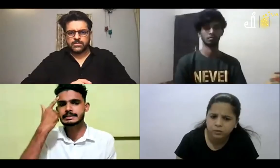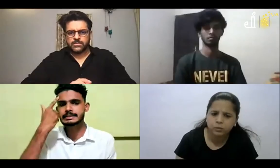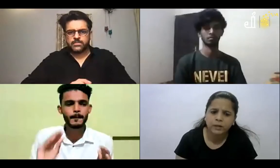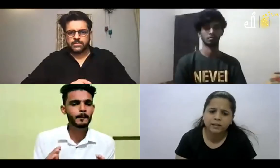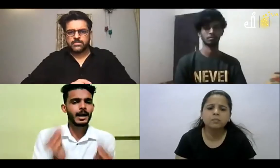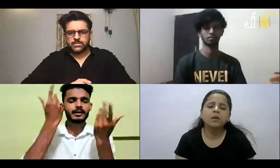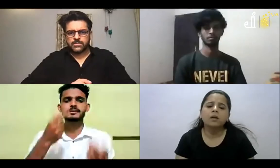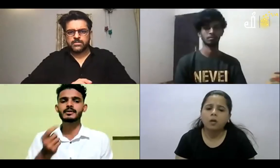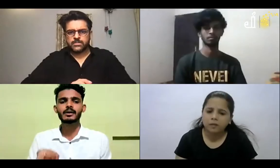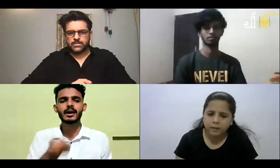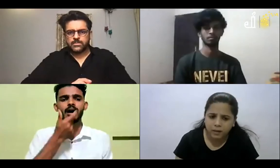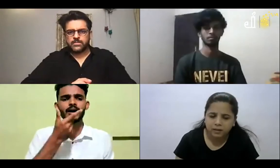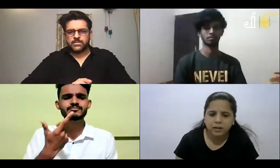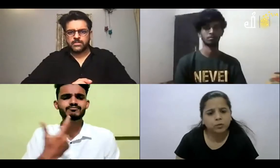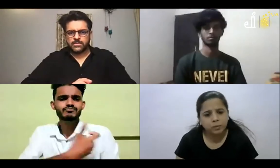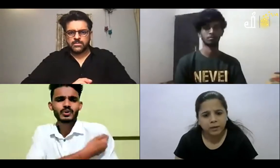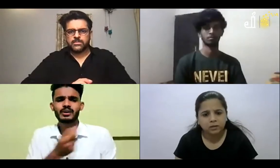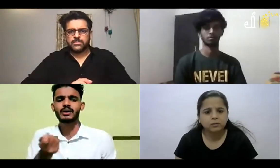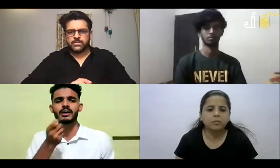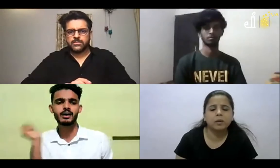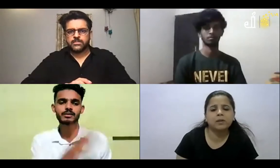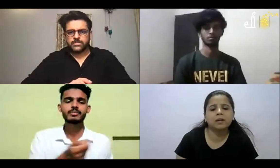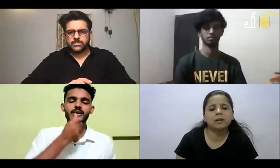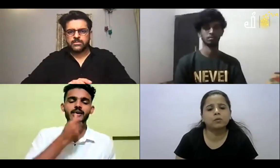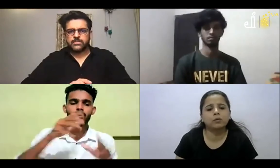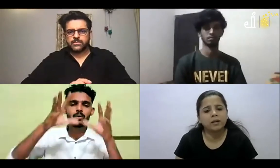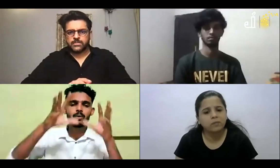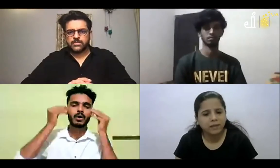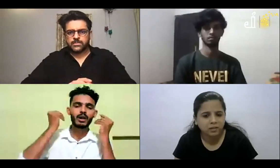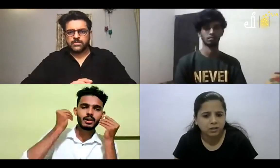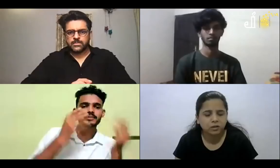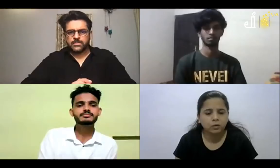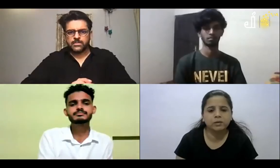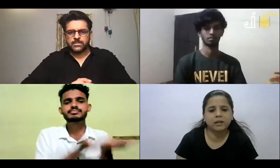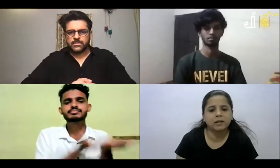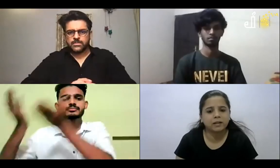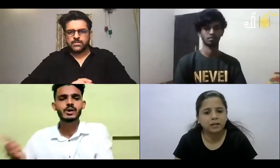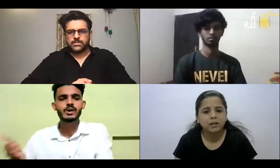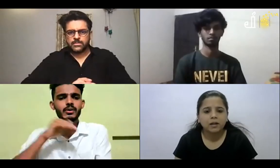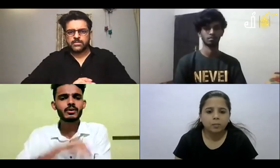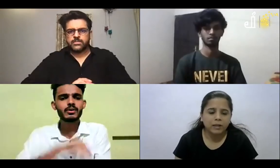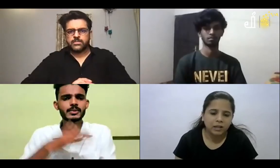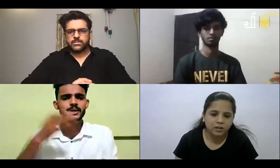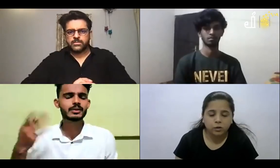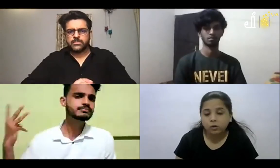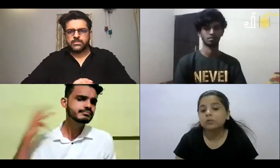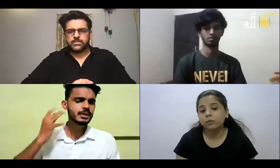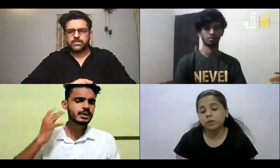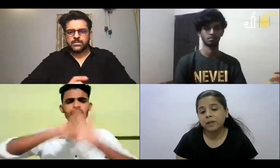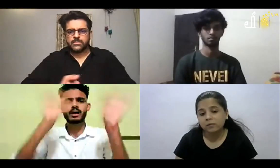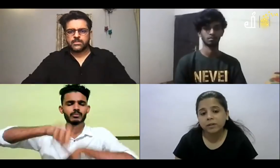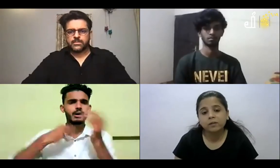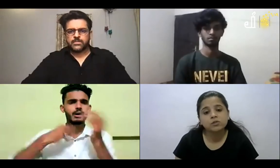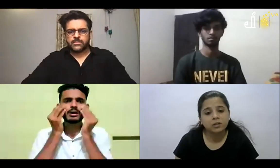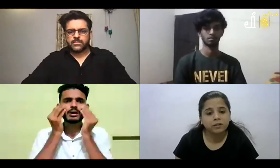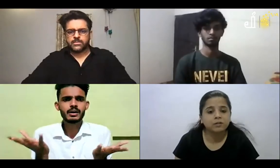better to get them cochlear implant. That would be better, and maybe they could get vaccinated or they can get the medication and all. So for